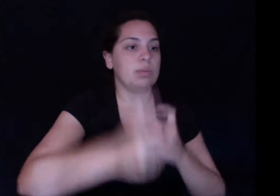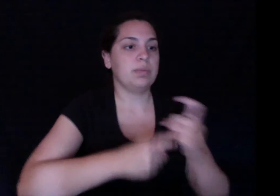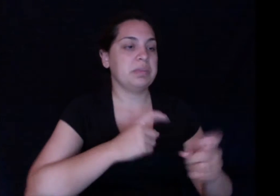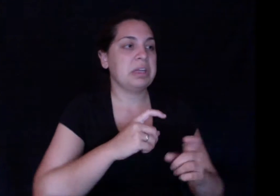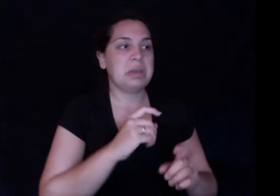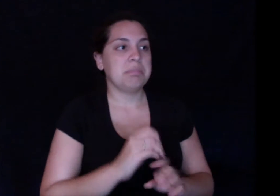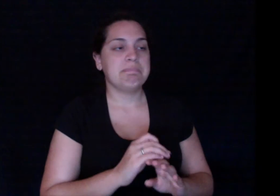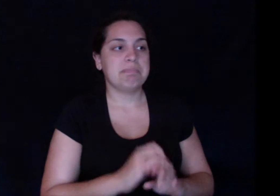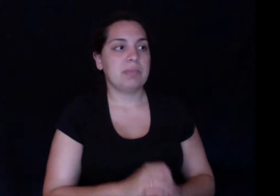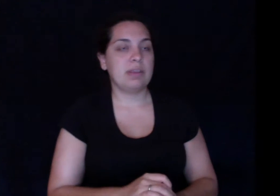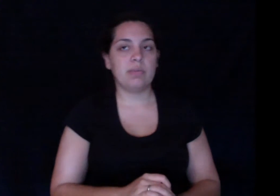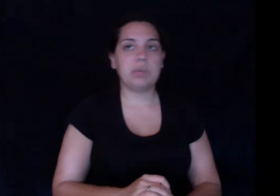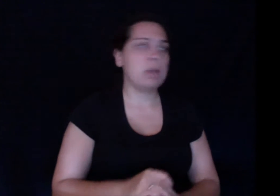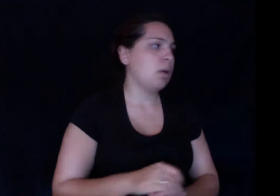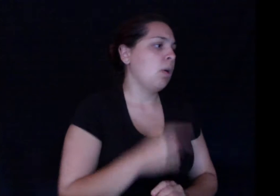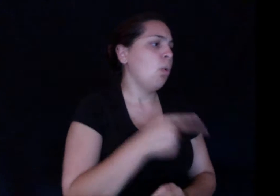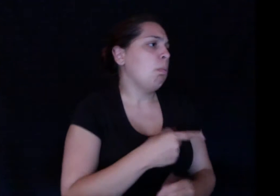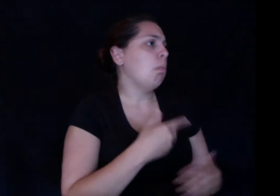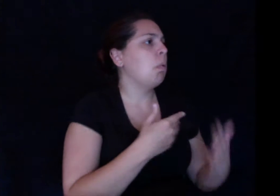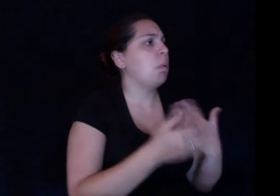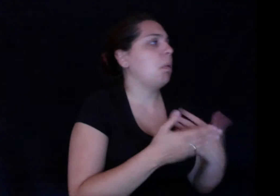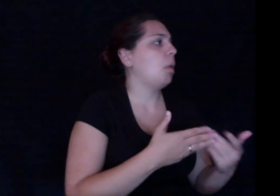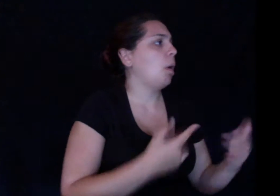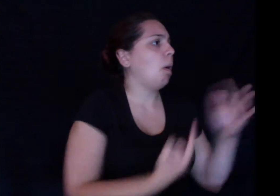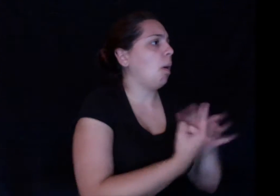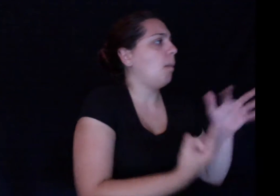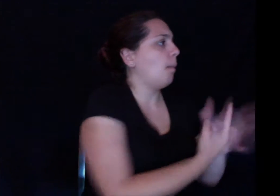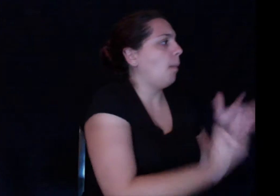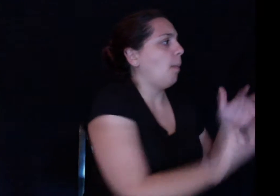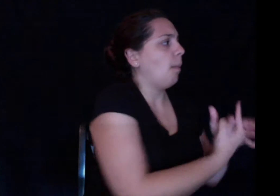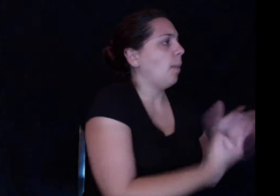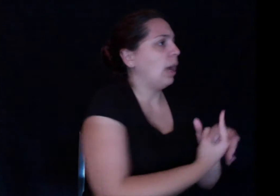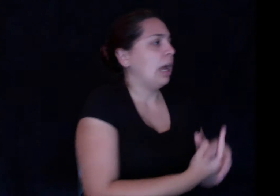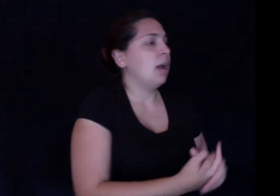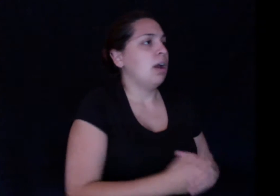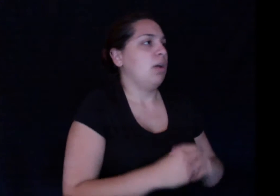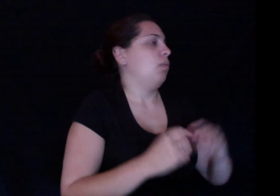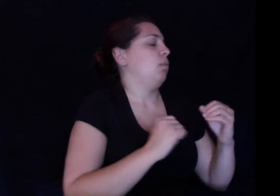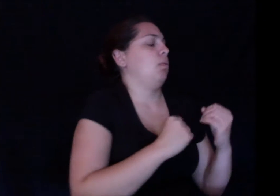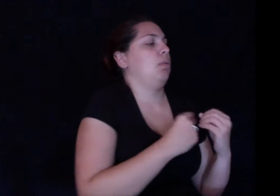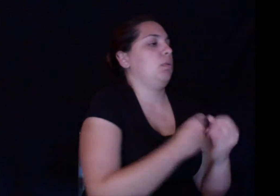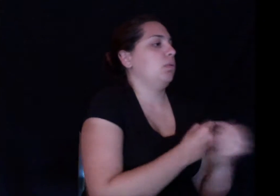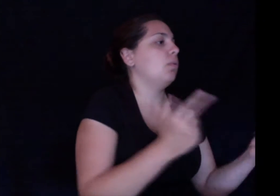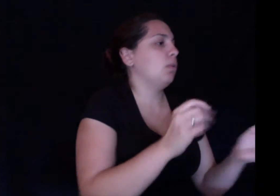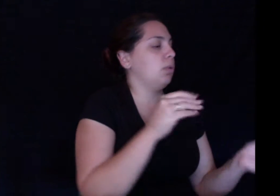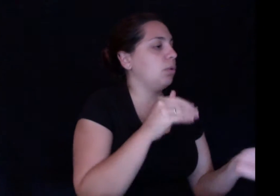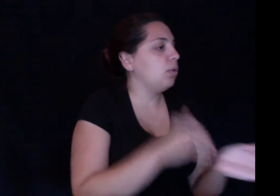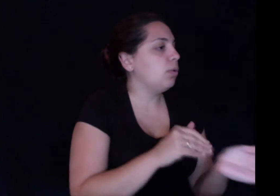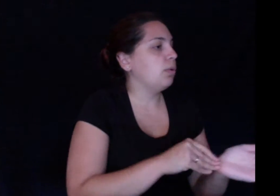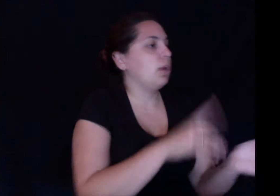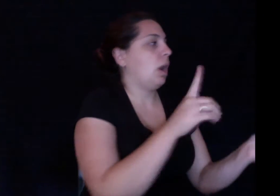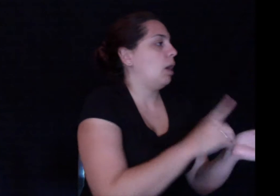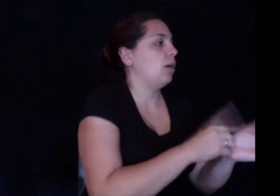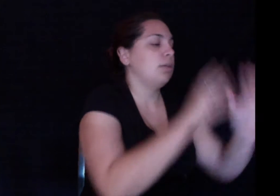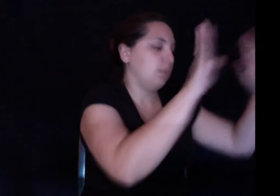Not everyone needs to be a James Harrison. Not everyone needs to donate more than 1,000 donations. If everyone can give just a little bit, we'd